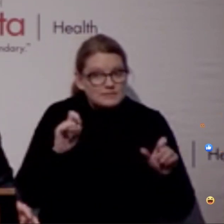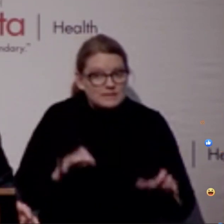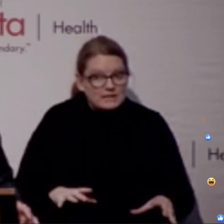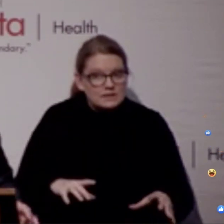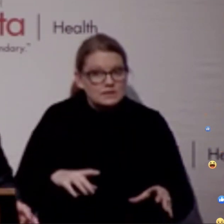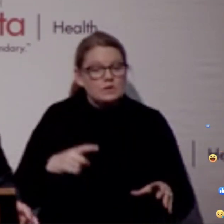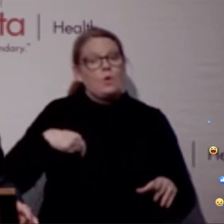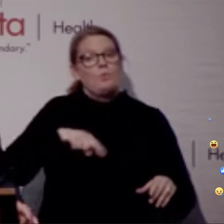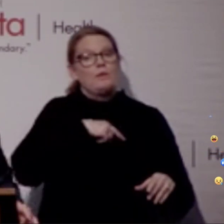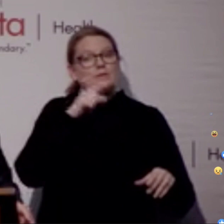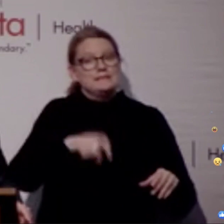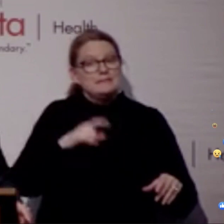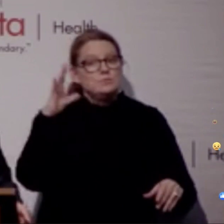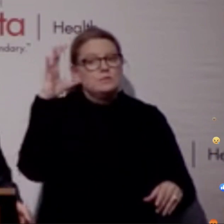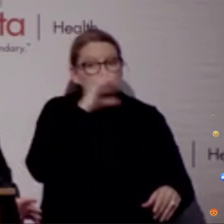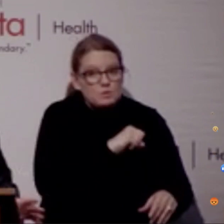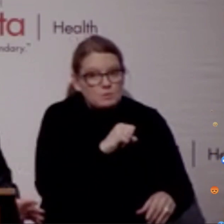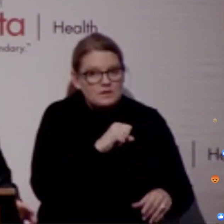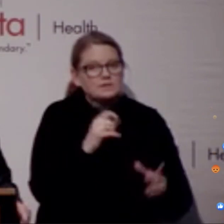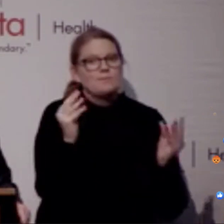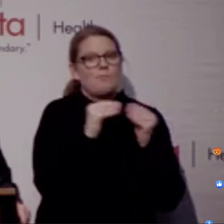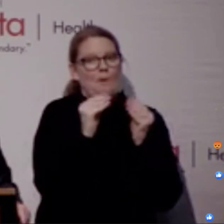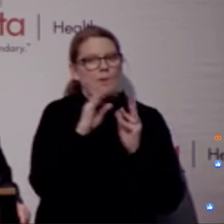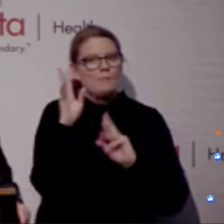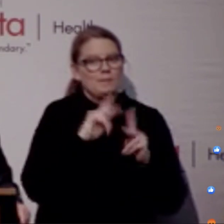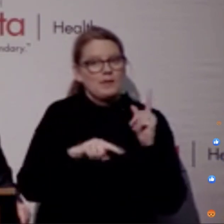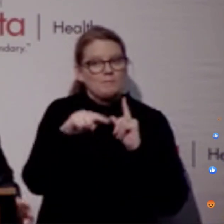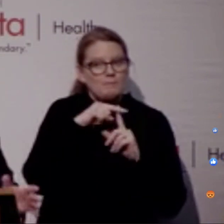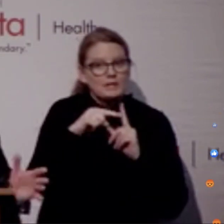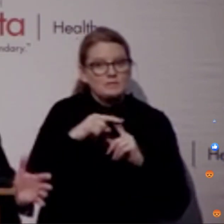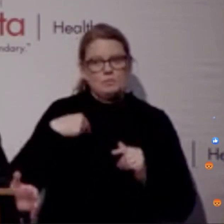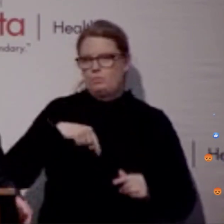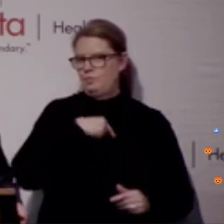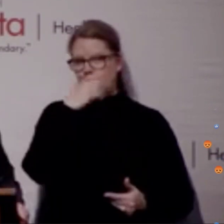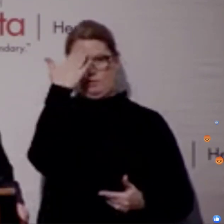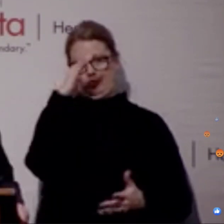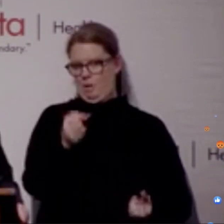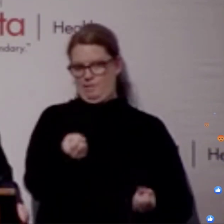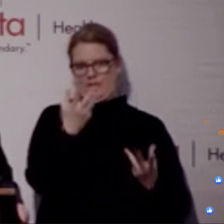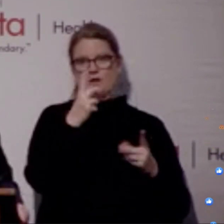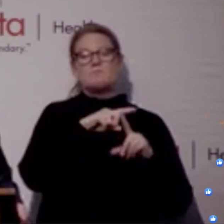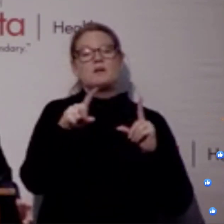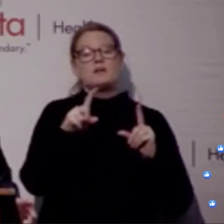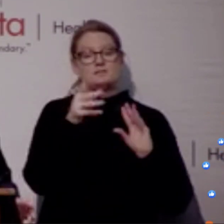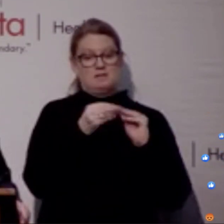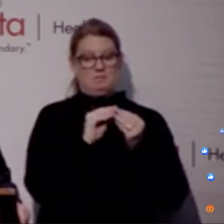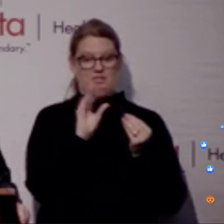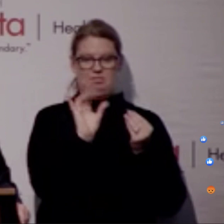in our state than what we are aware of. We don't know how many, but whatever that number might be,